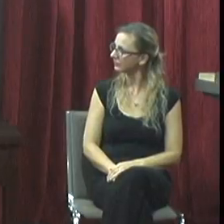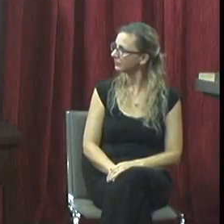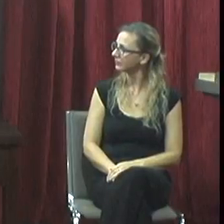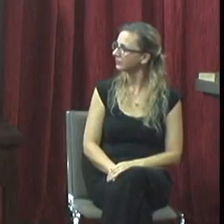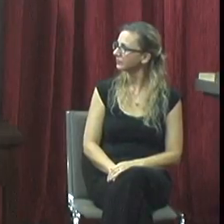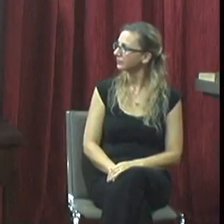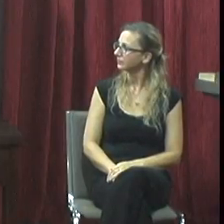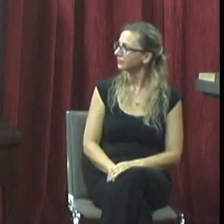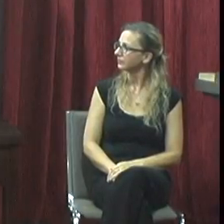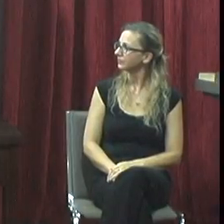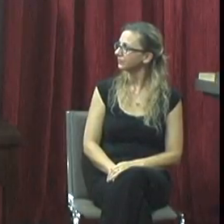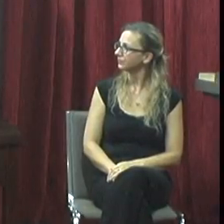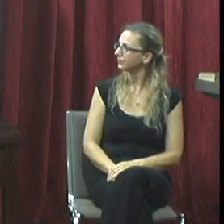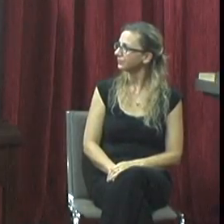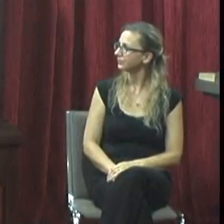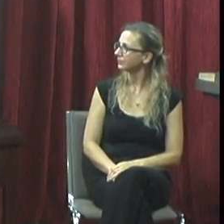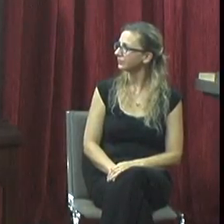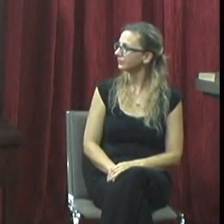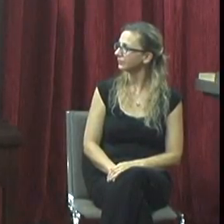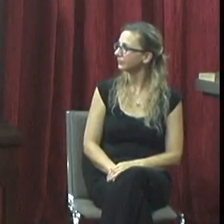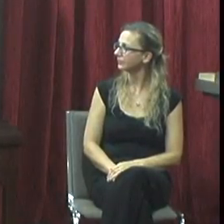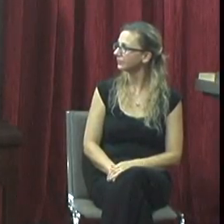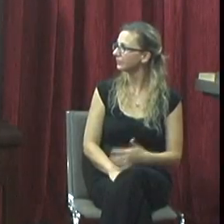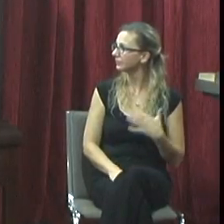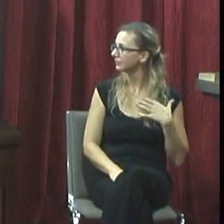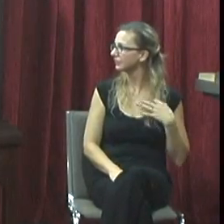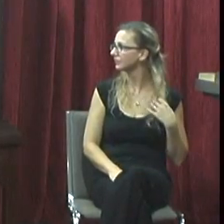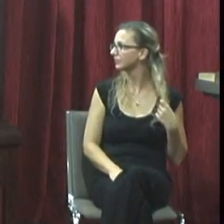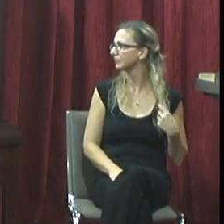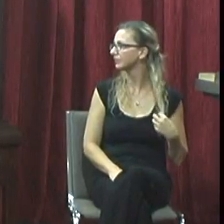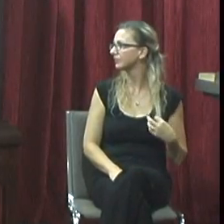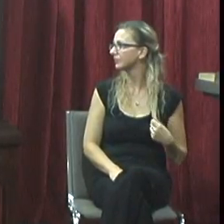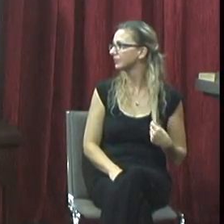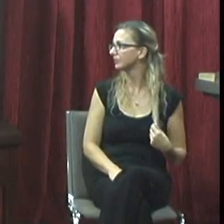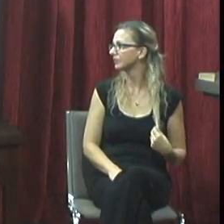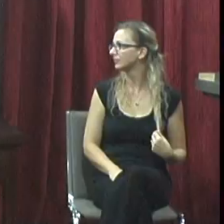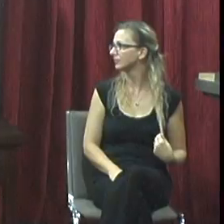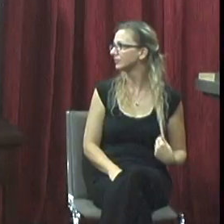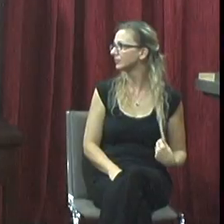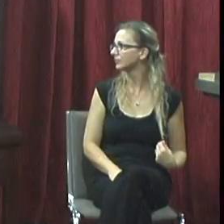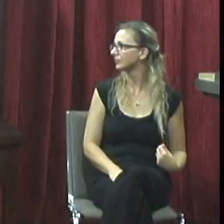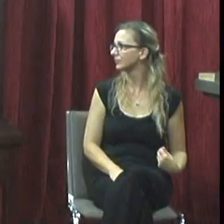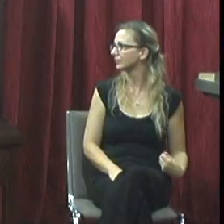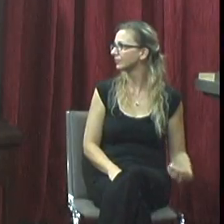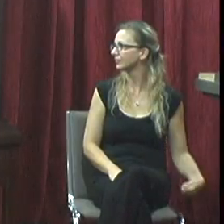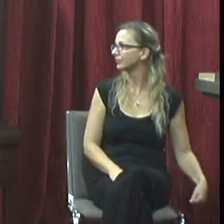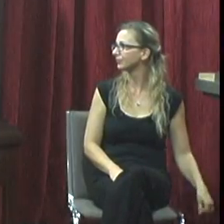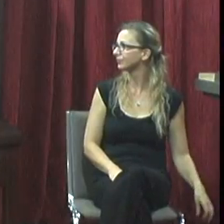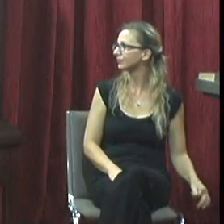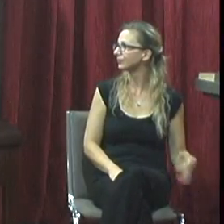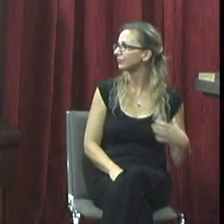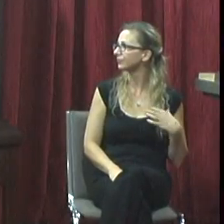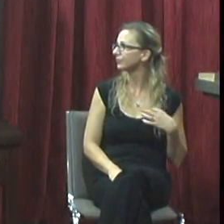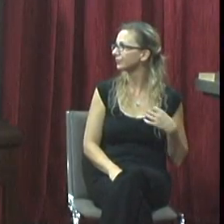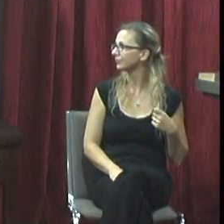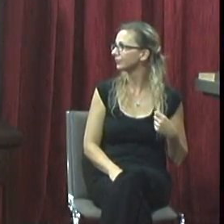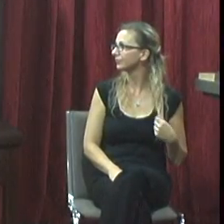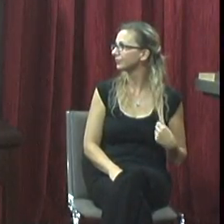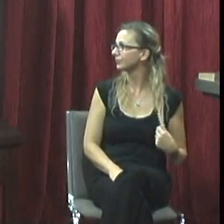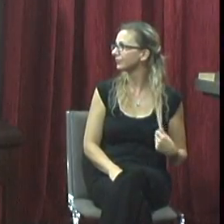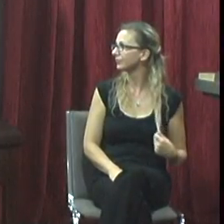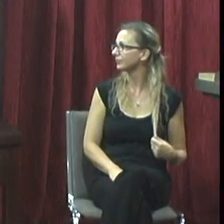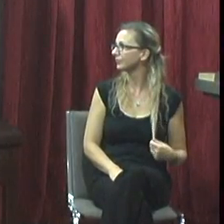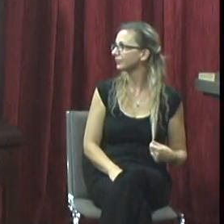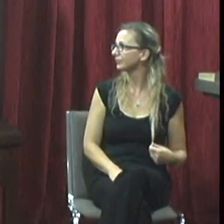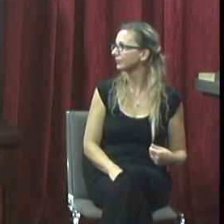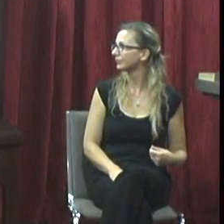banned things. And so Adonai's, the Lord's anger, burned against B'nai Yisrael. The ban that is being